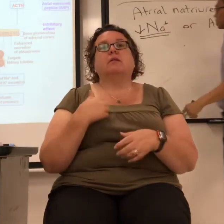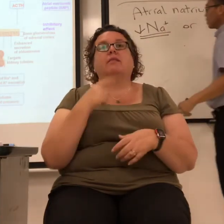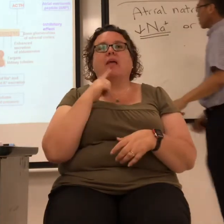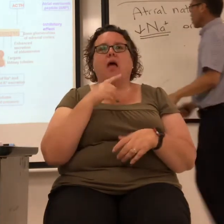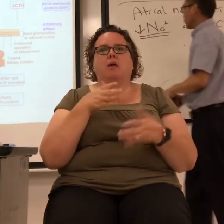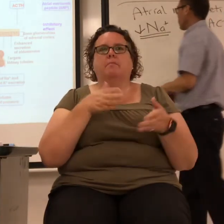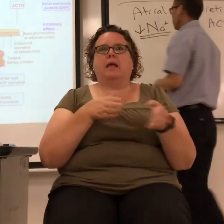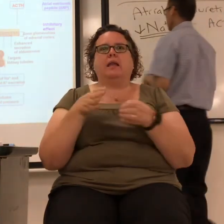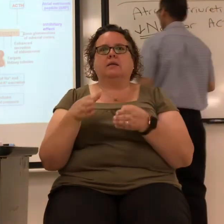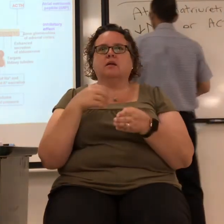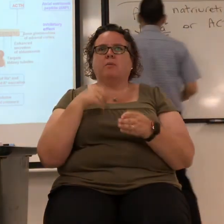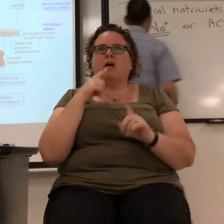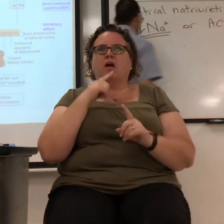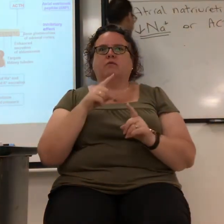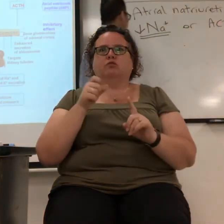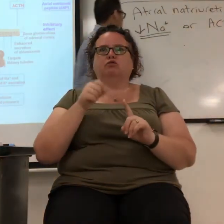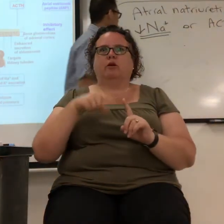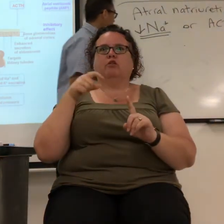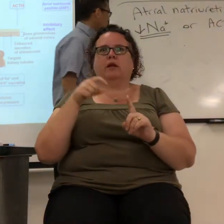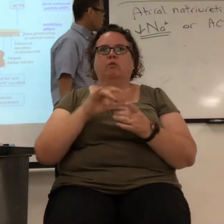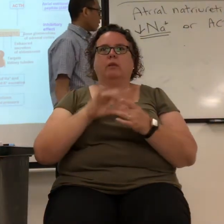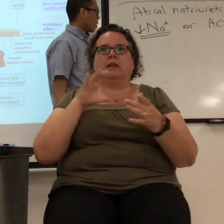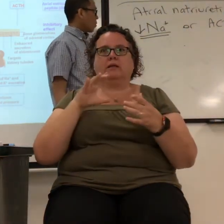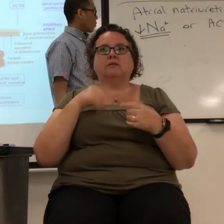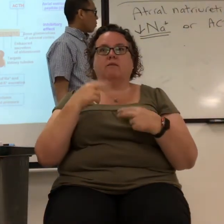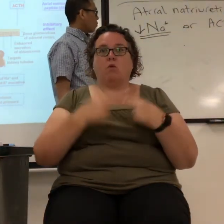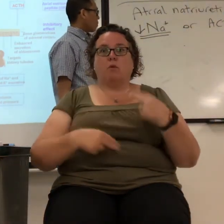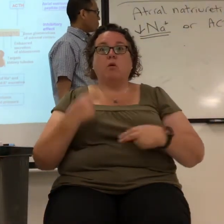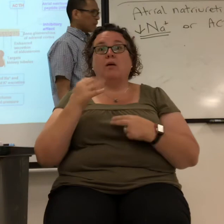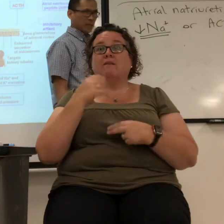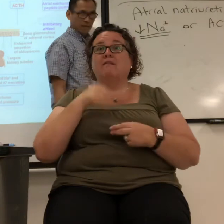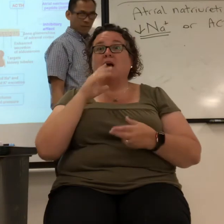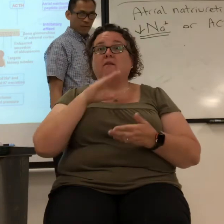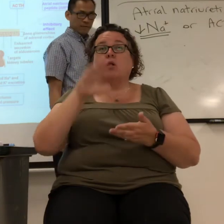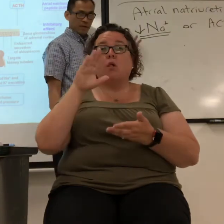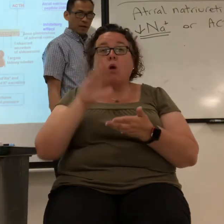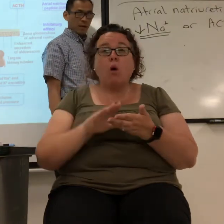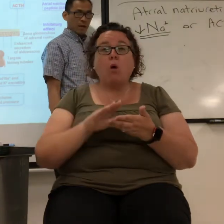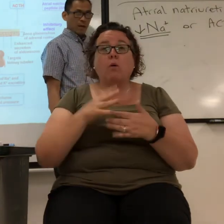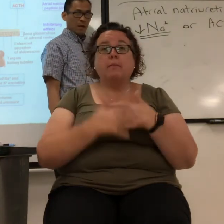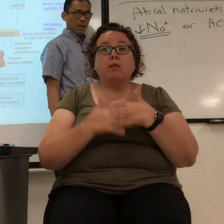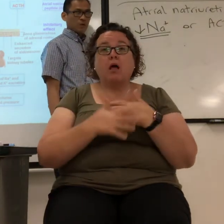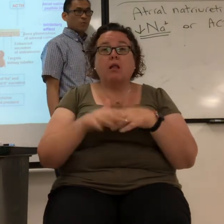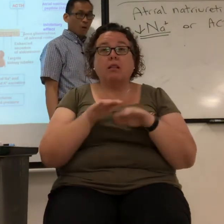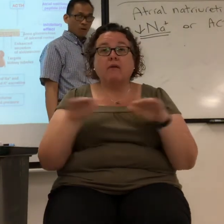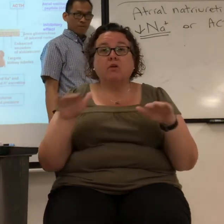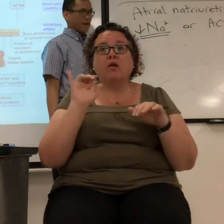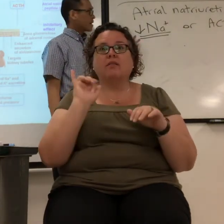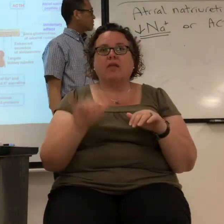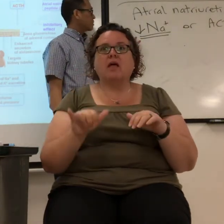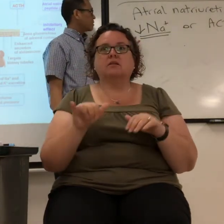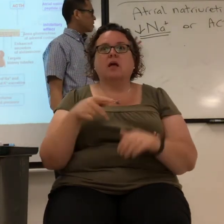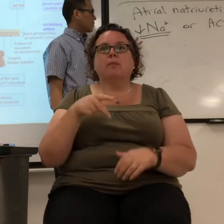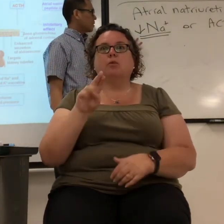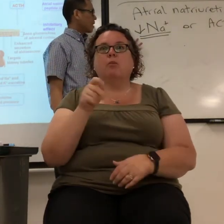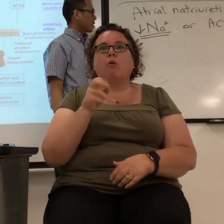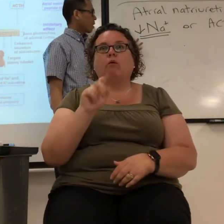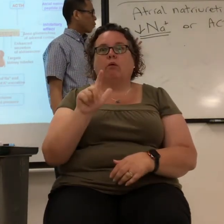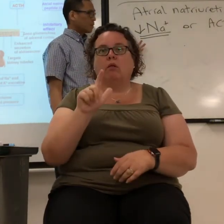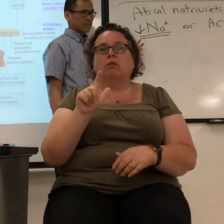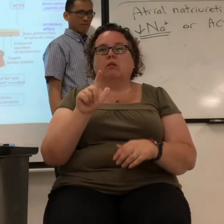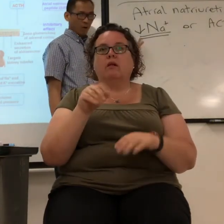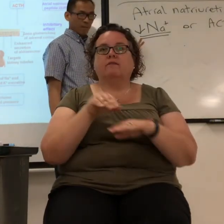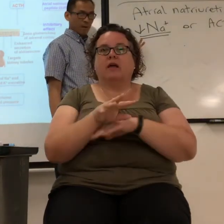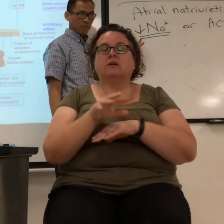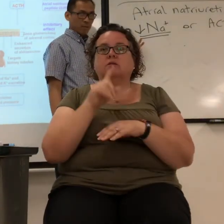hormone, if you have a low blood level, that's a humoral effect to stimulate